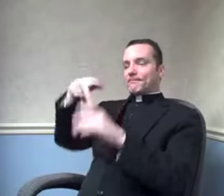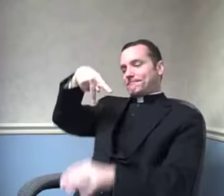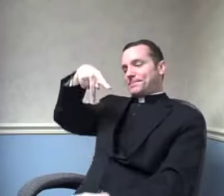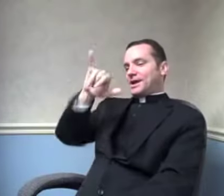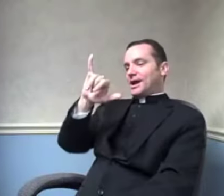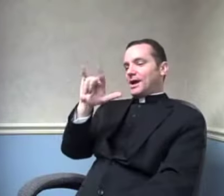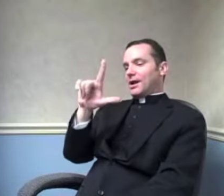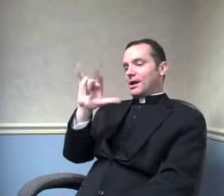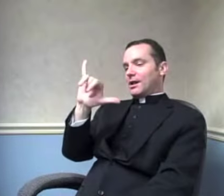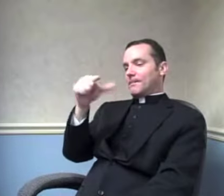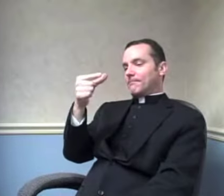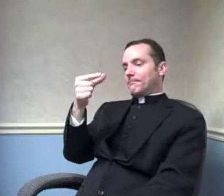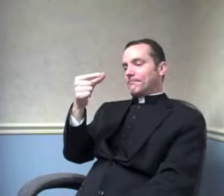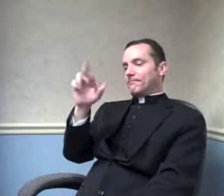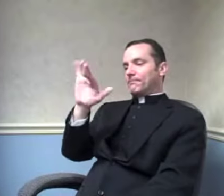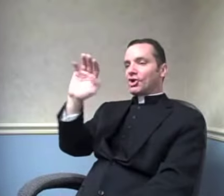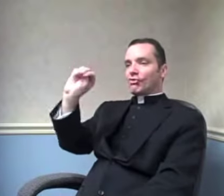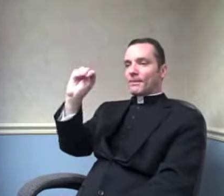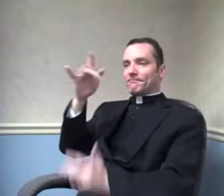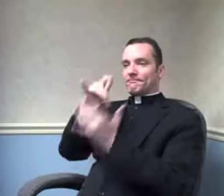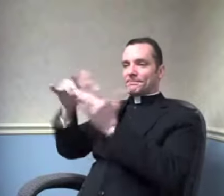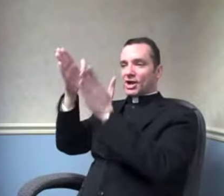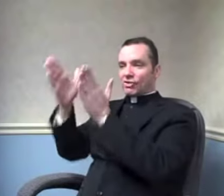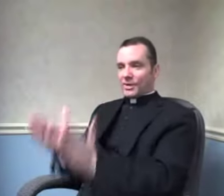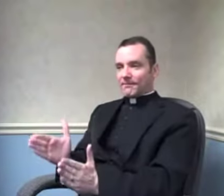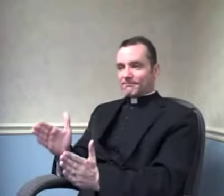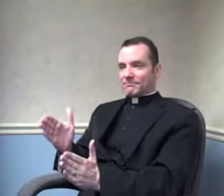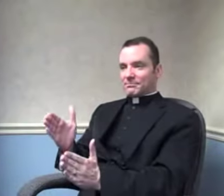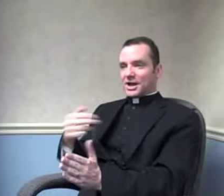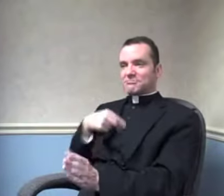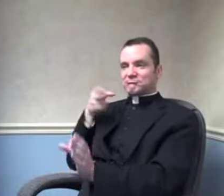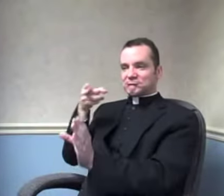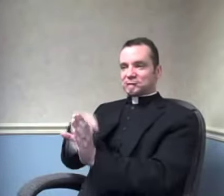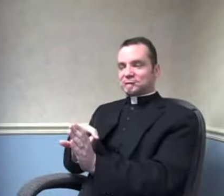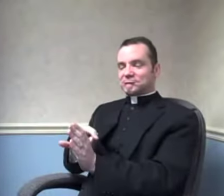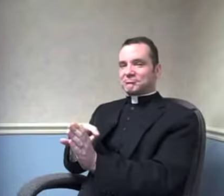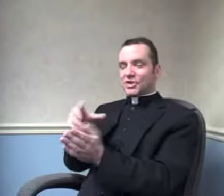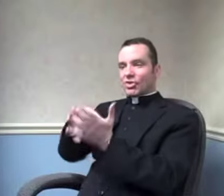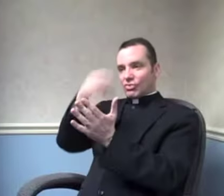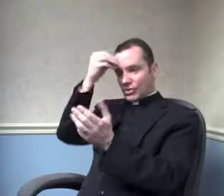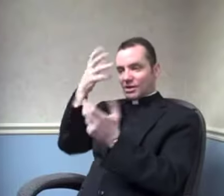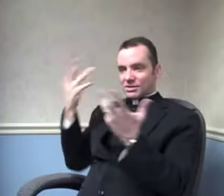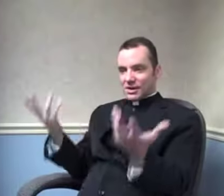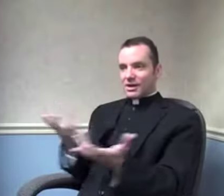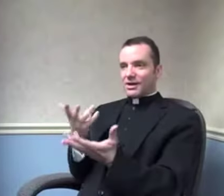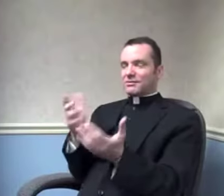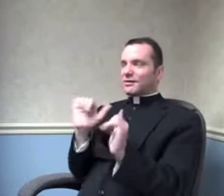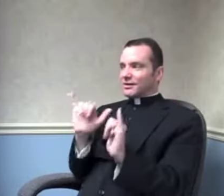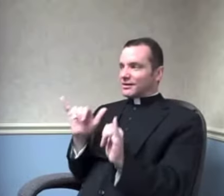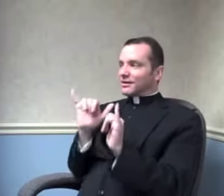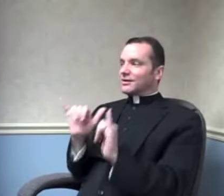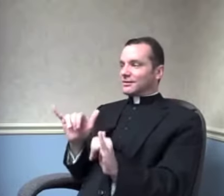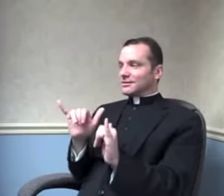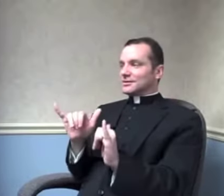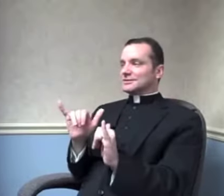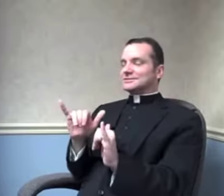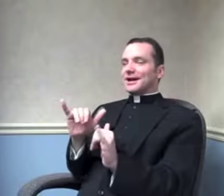For myself, it was, a pilgrimage. I was like a pilgrim being able to join, and I learned so